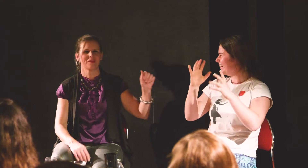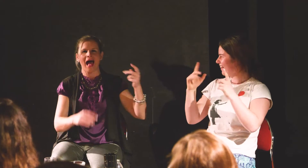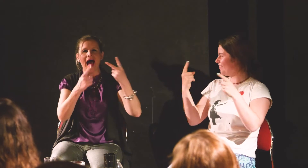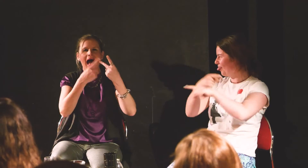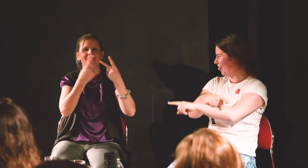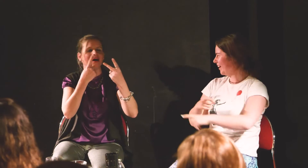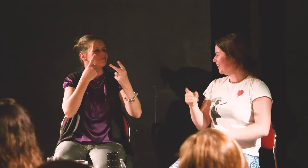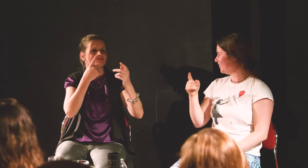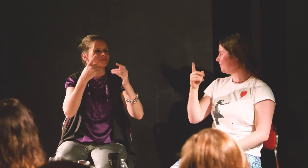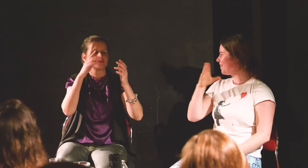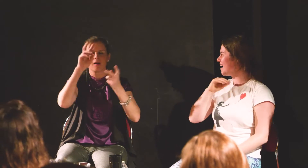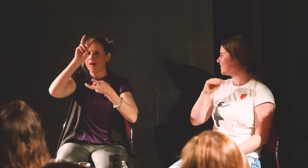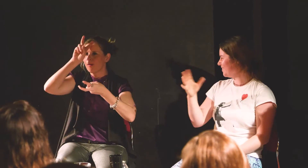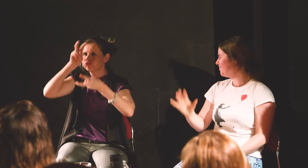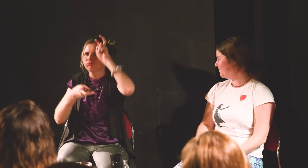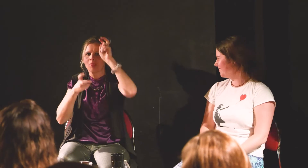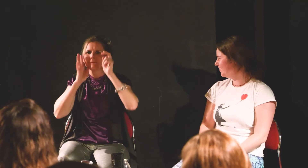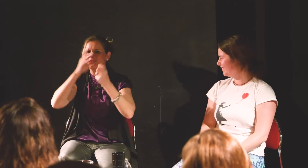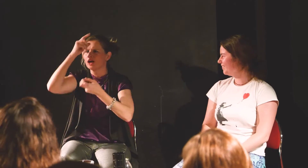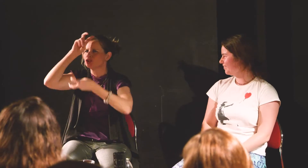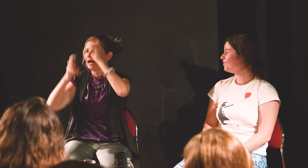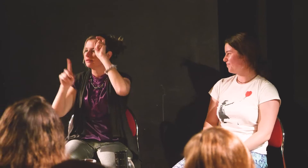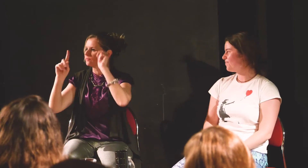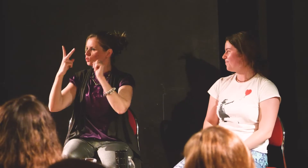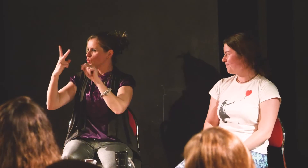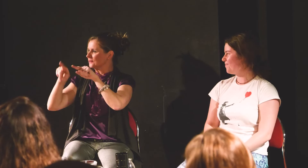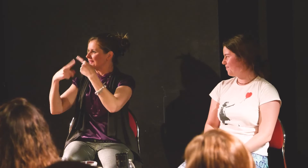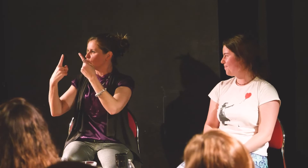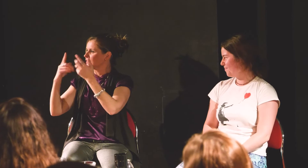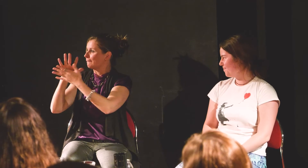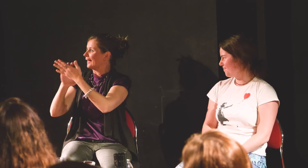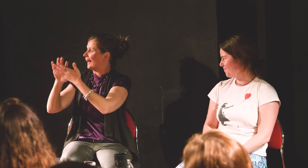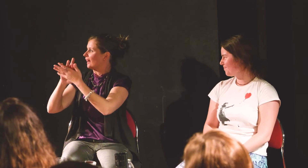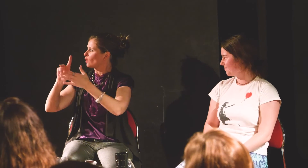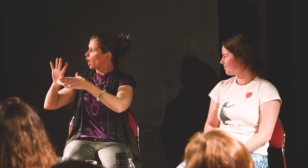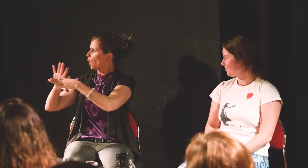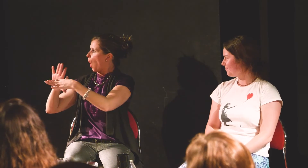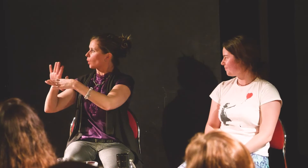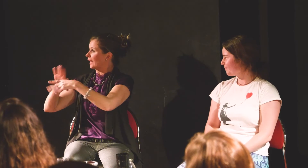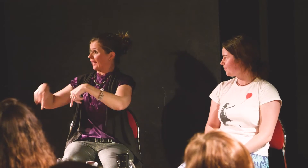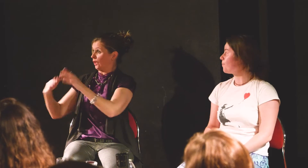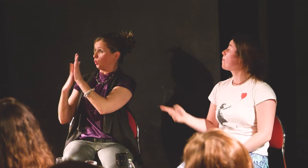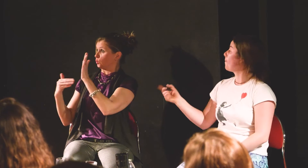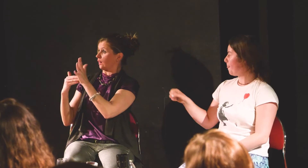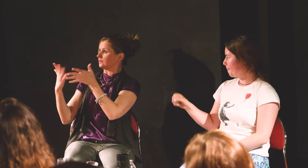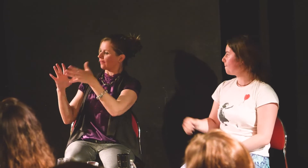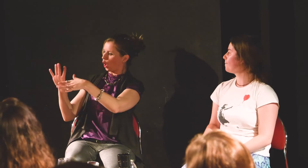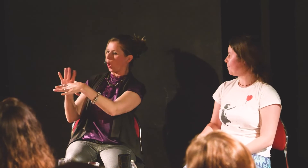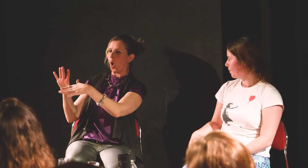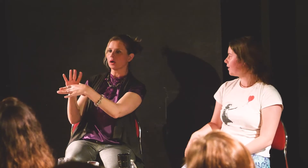weird signing there. Yeah, there's another one like that as well, and so they have two different meanings. So, in New Zealand, we'll